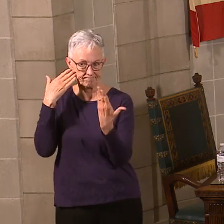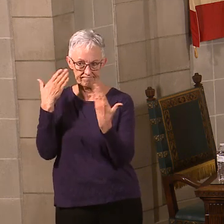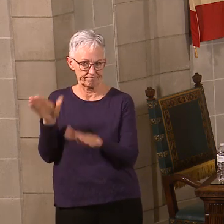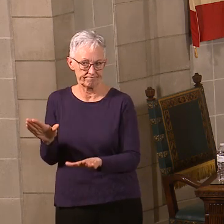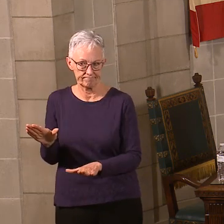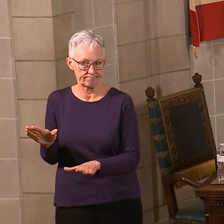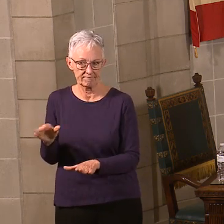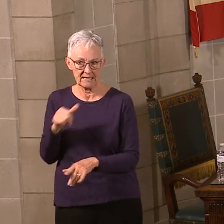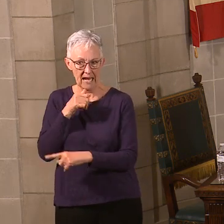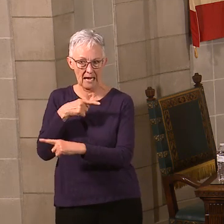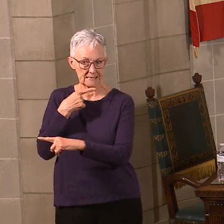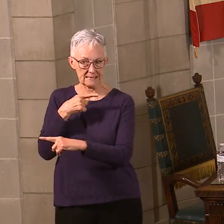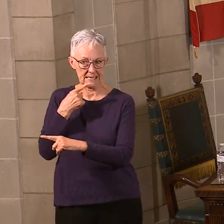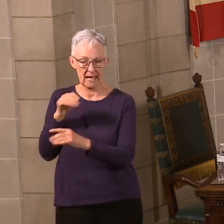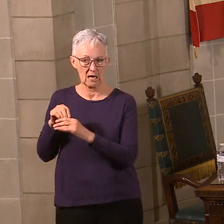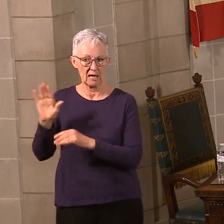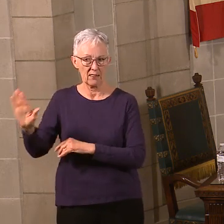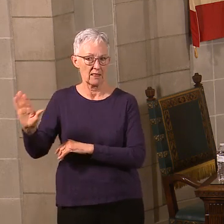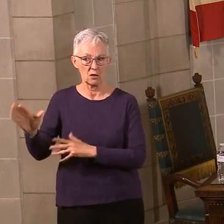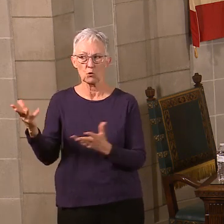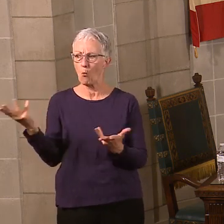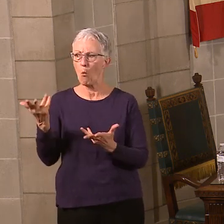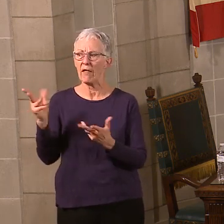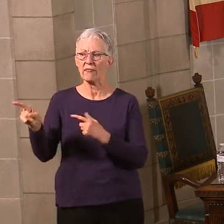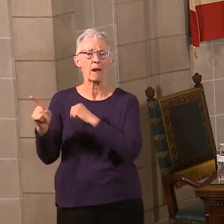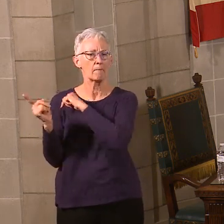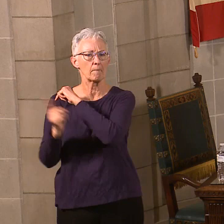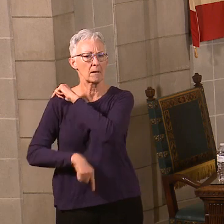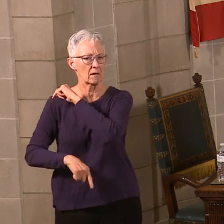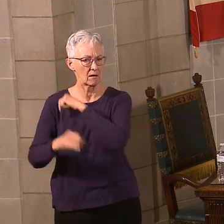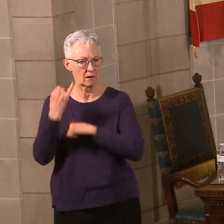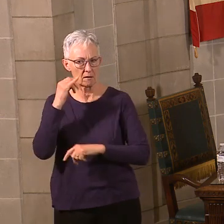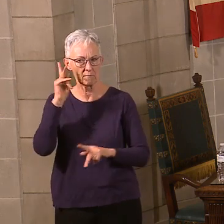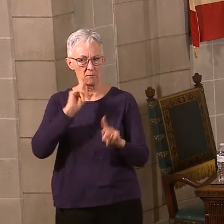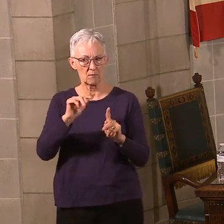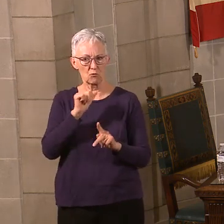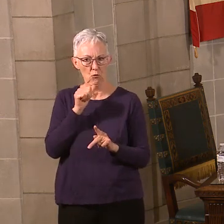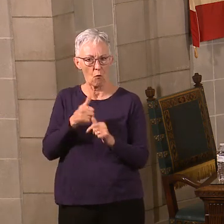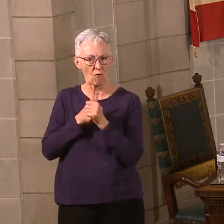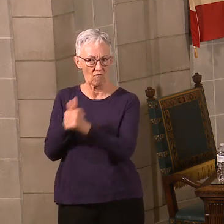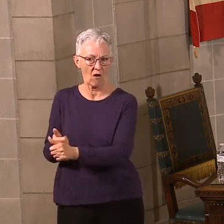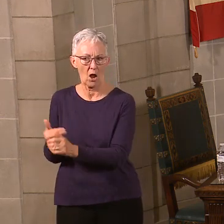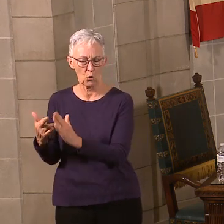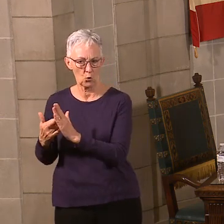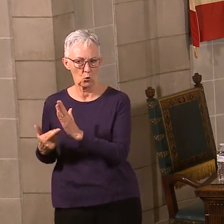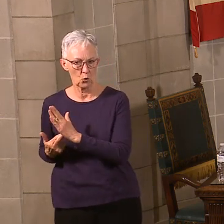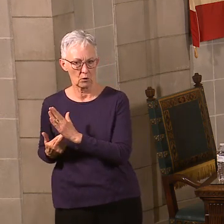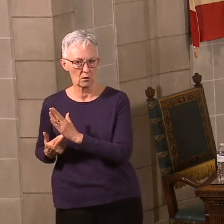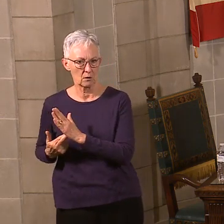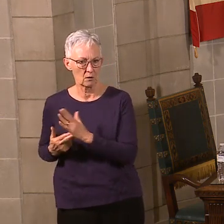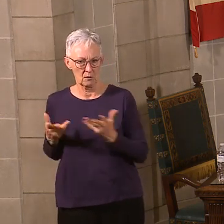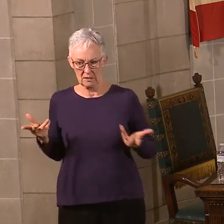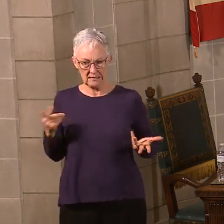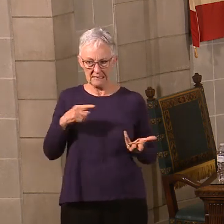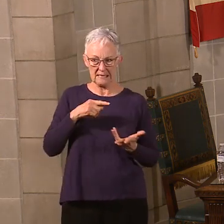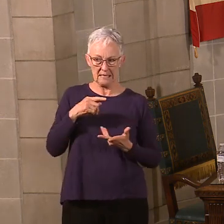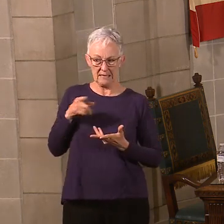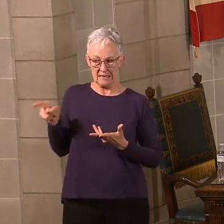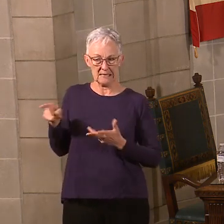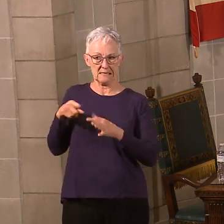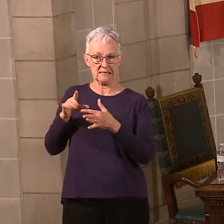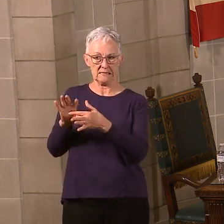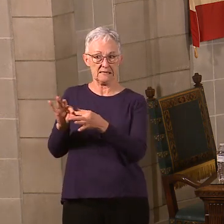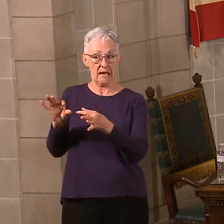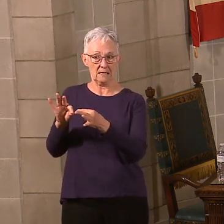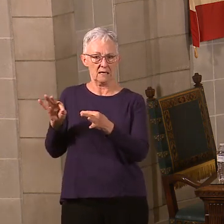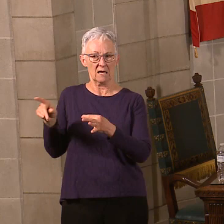their executive order what the penalty was. It just said that law enforcement may not even enforce any of it. So